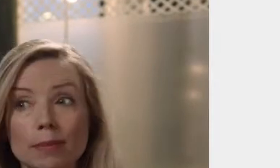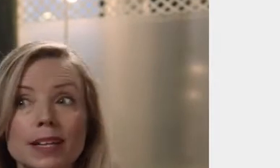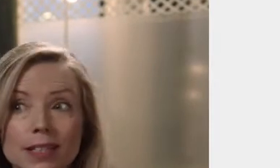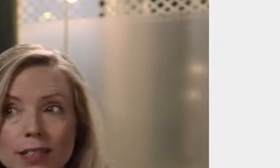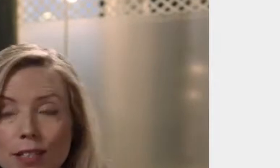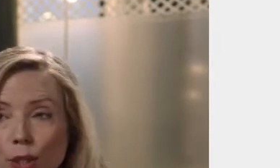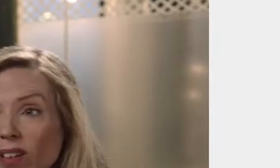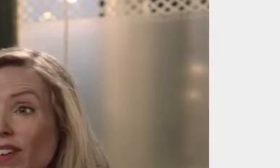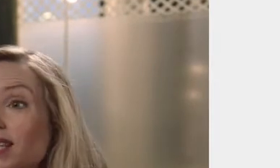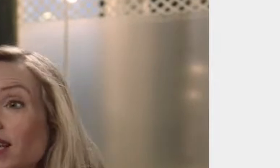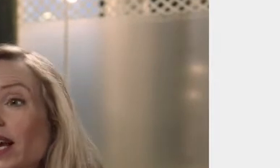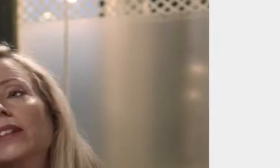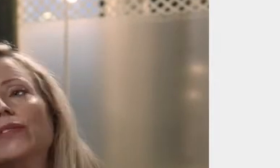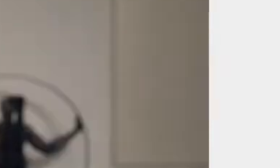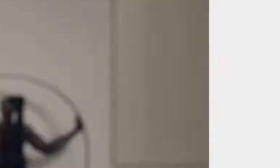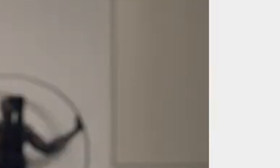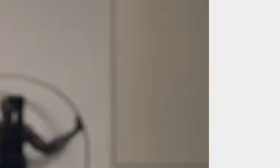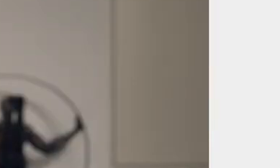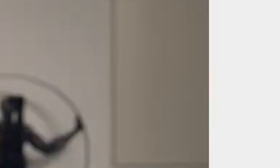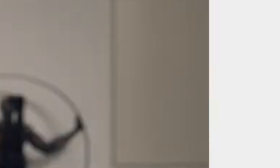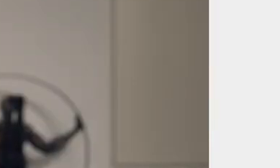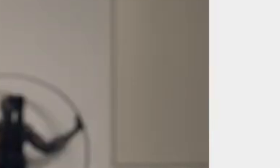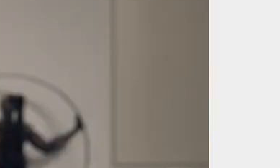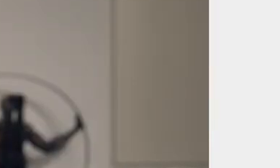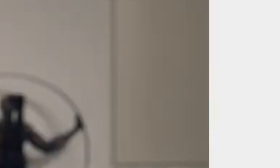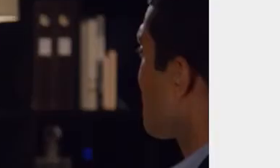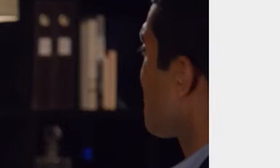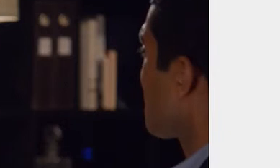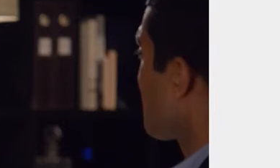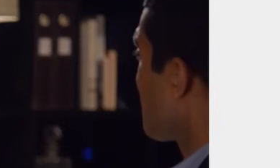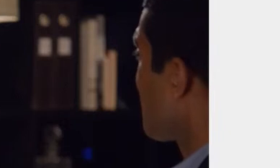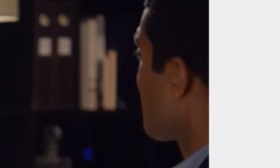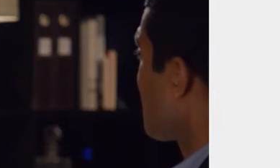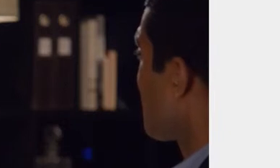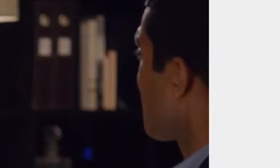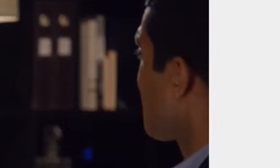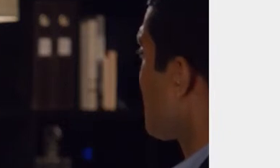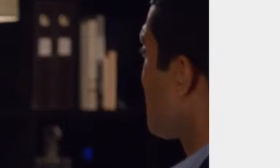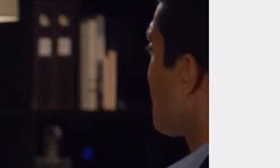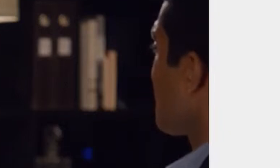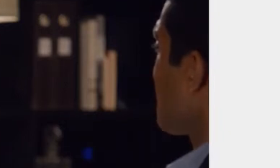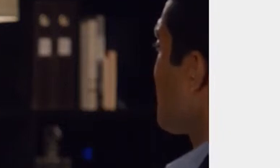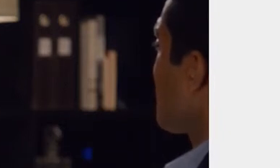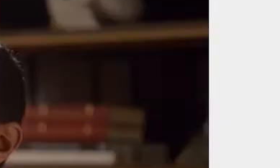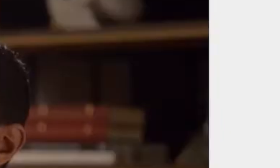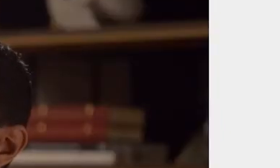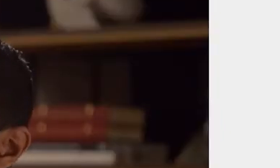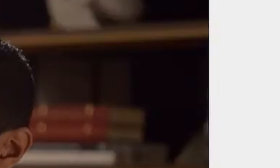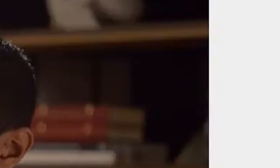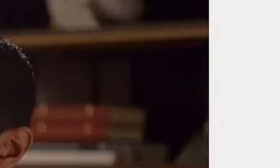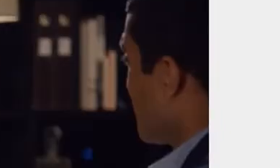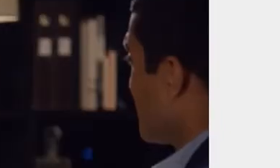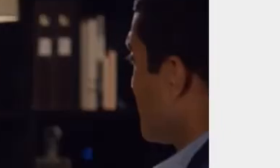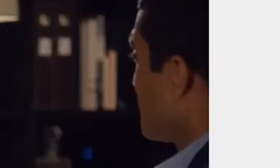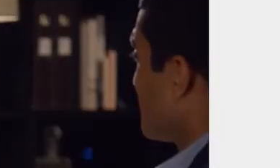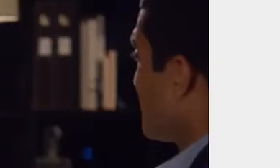are committed to investing in very soon. Yeah, absolutely. Yeah. 2019 est déjà consacré à célébrer la femme,